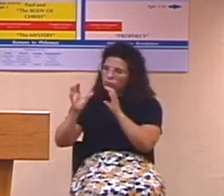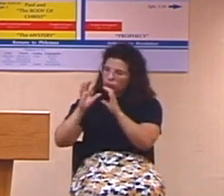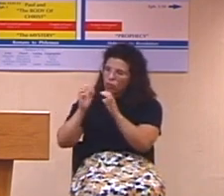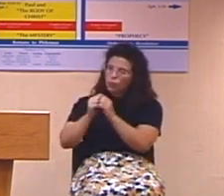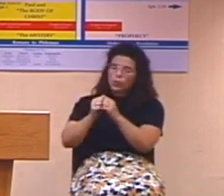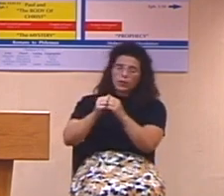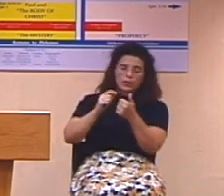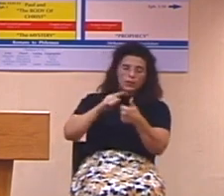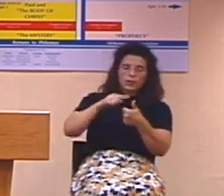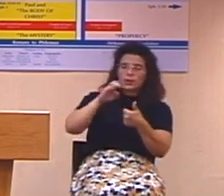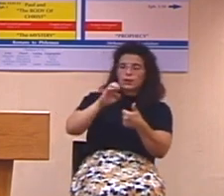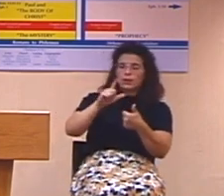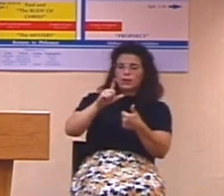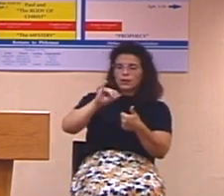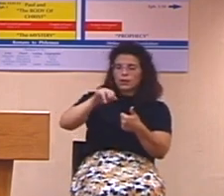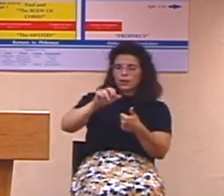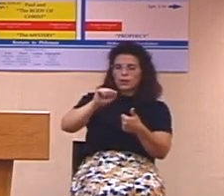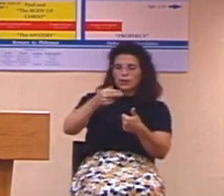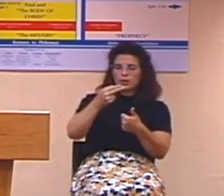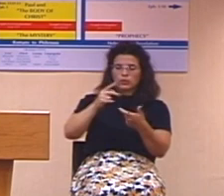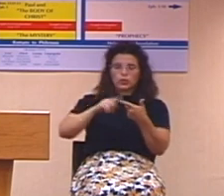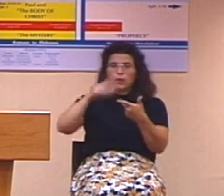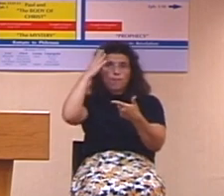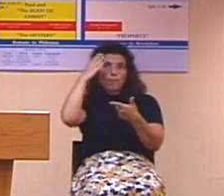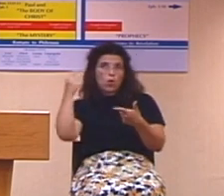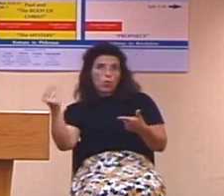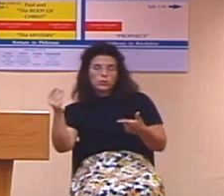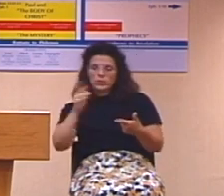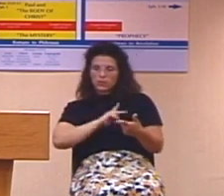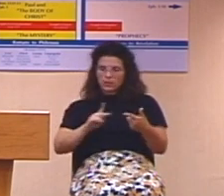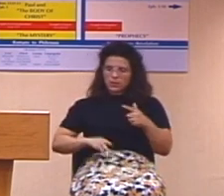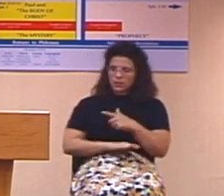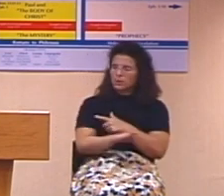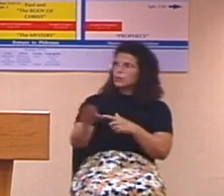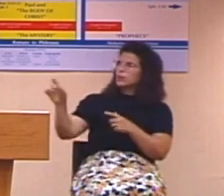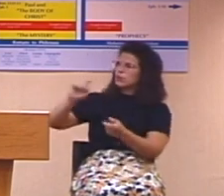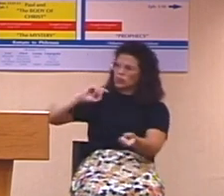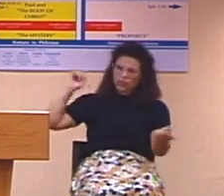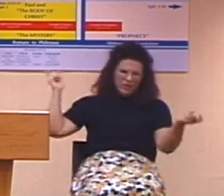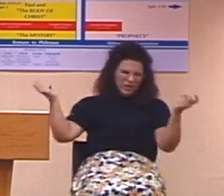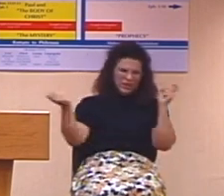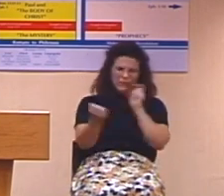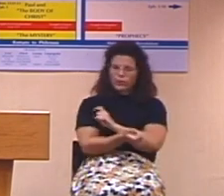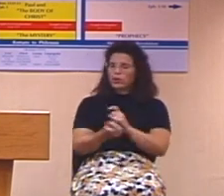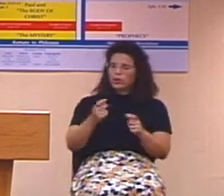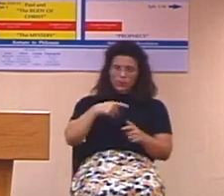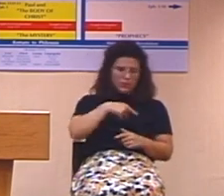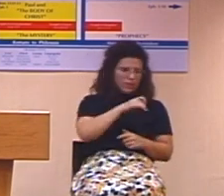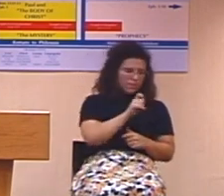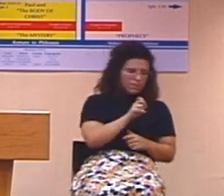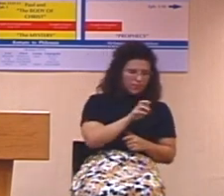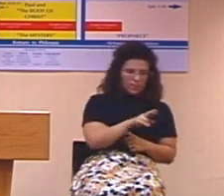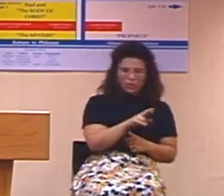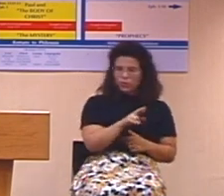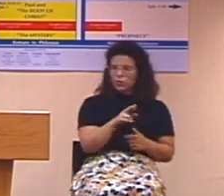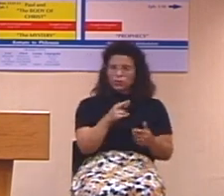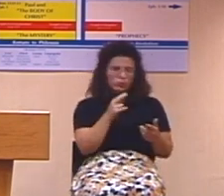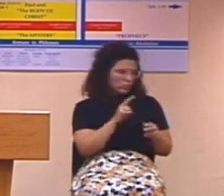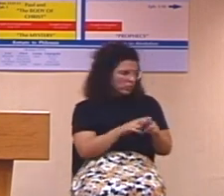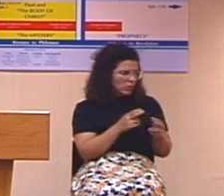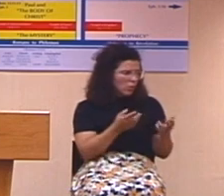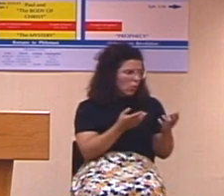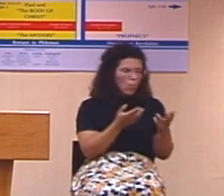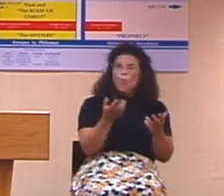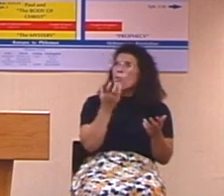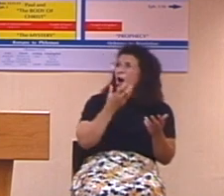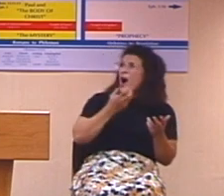talking about the kingdom, and they got all that. And he was transfigured. Then Peter and them, they're sitting there going, wow,